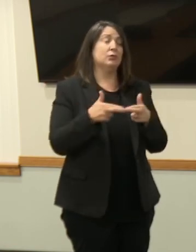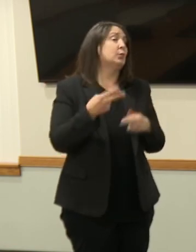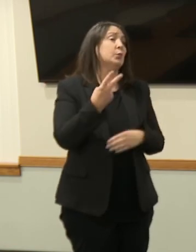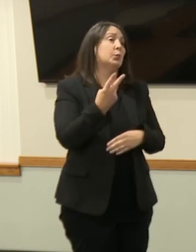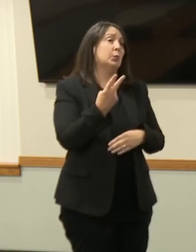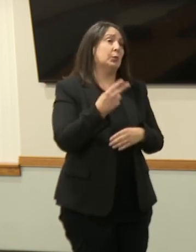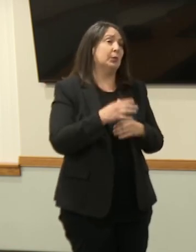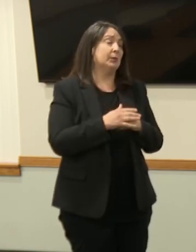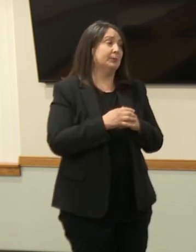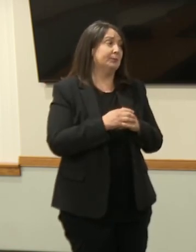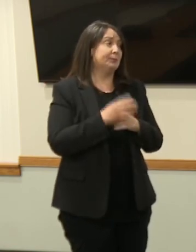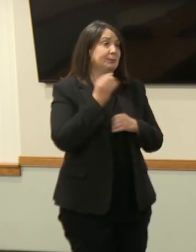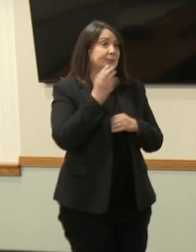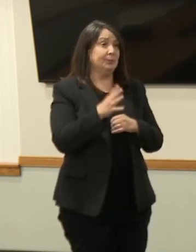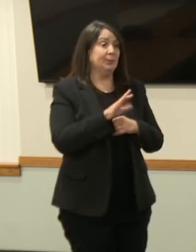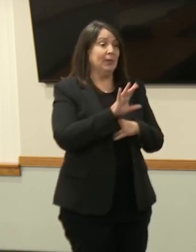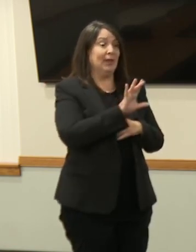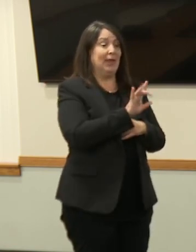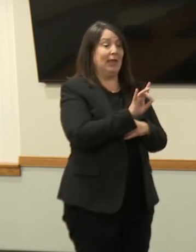cases,